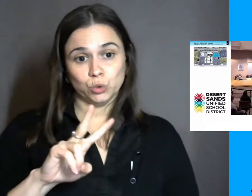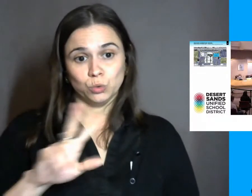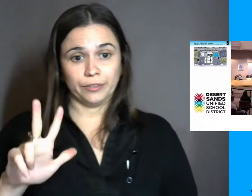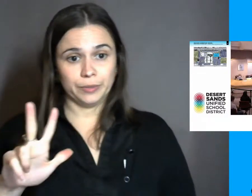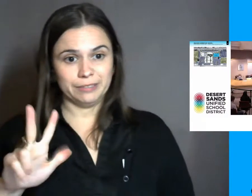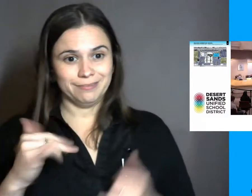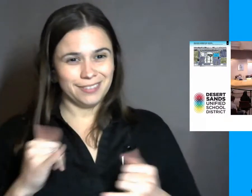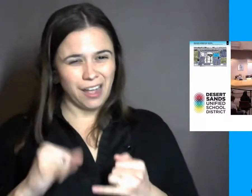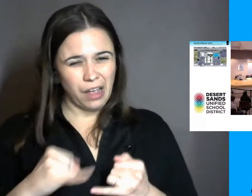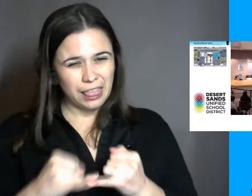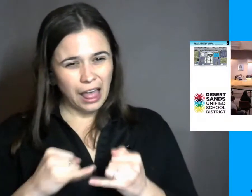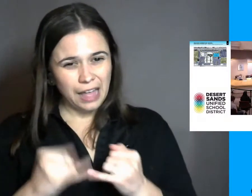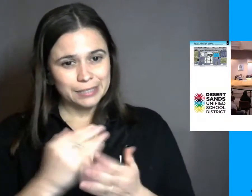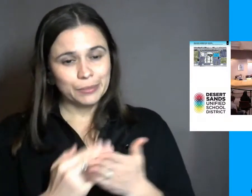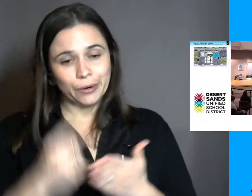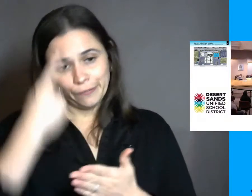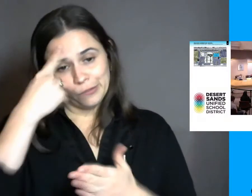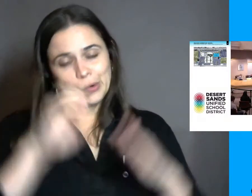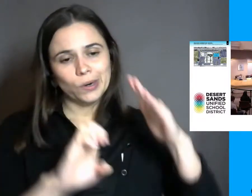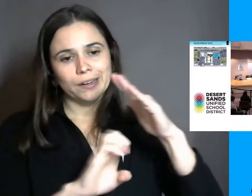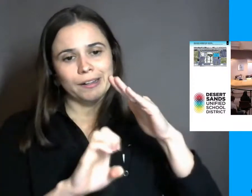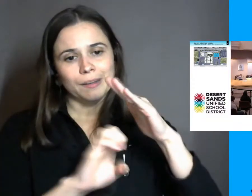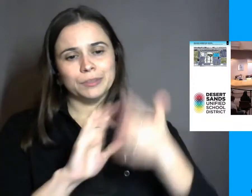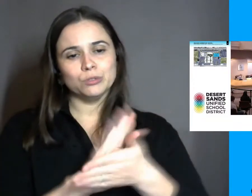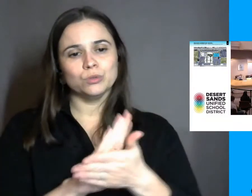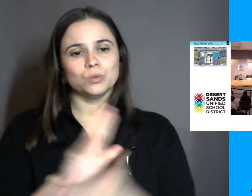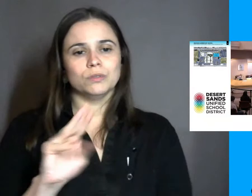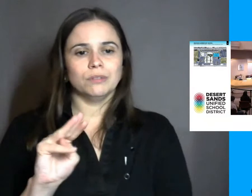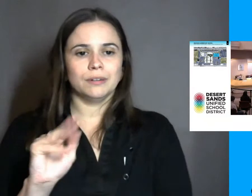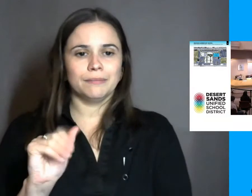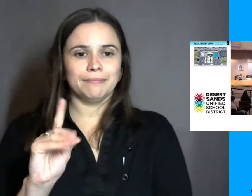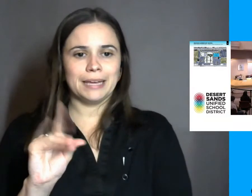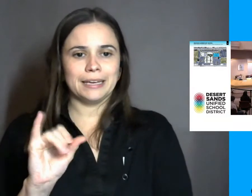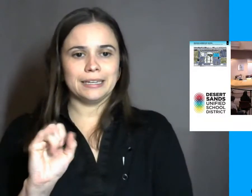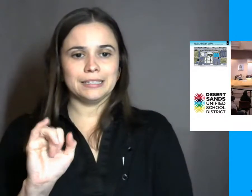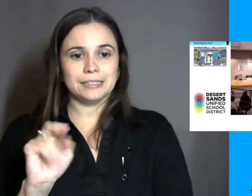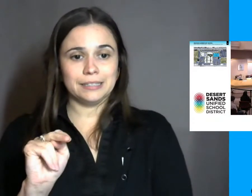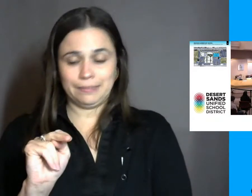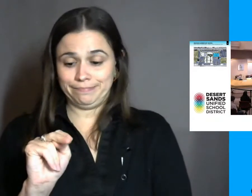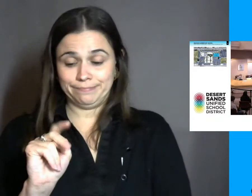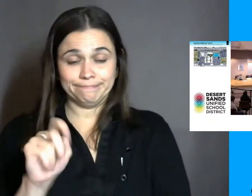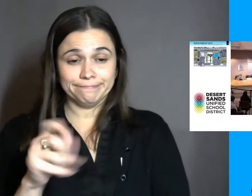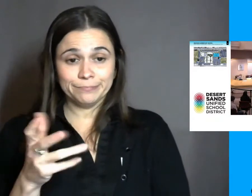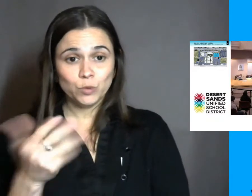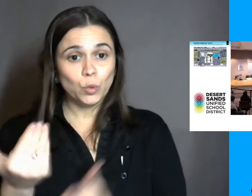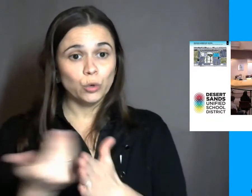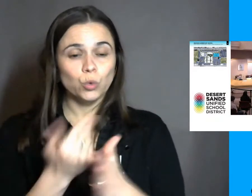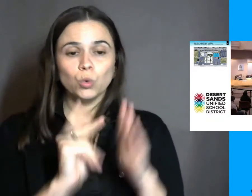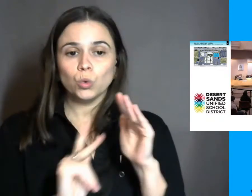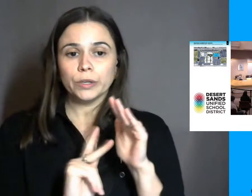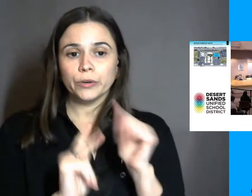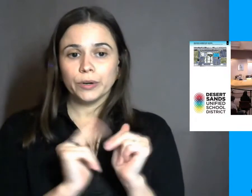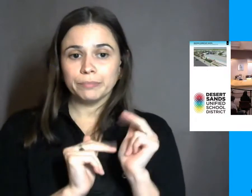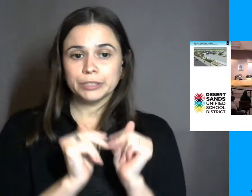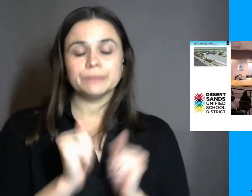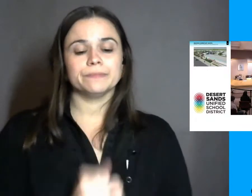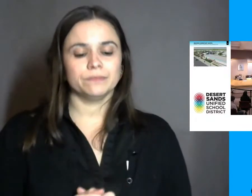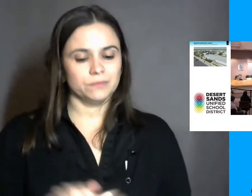of Madison Elementary School. That campus was new kindergarten buildings and a full campus-wide